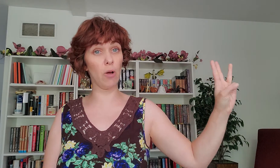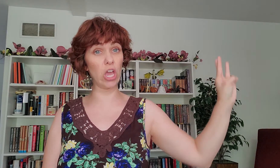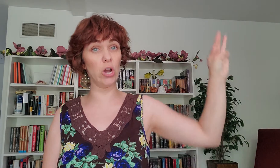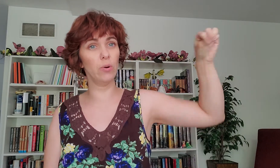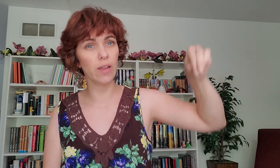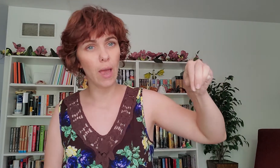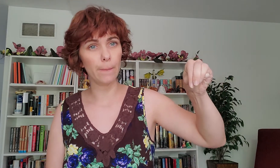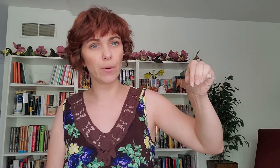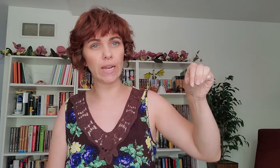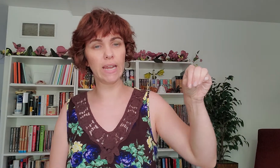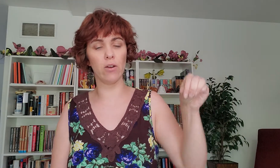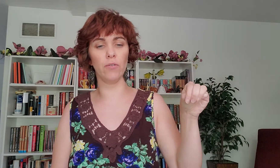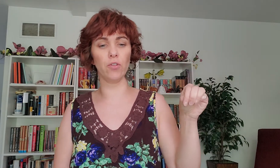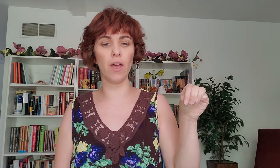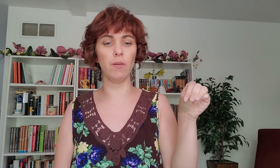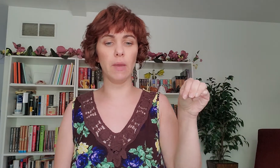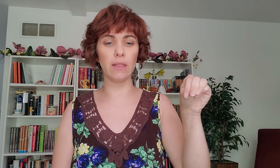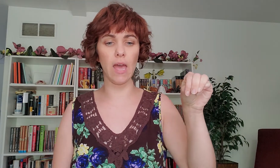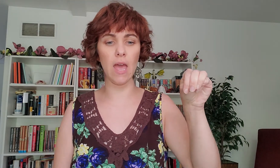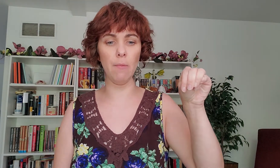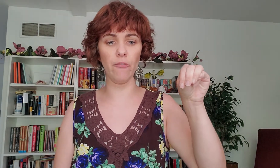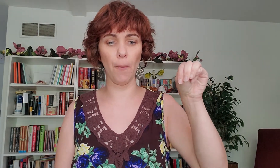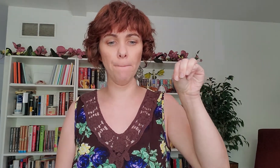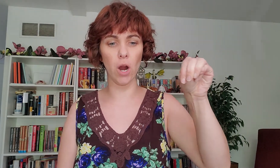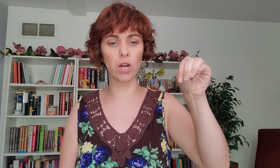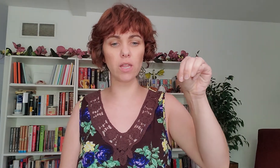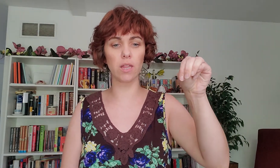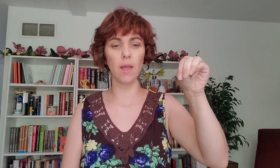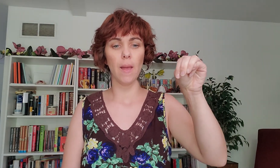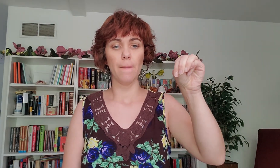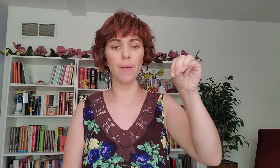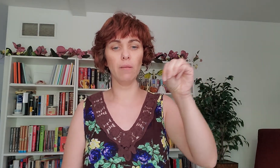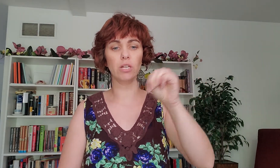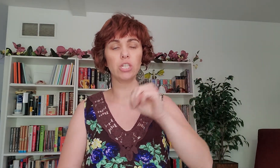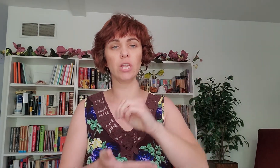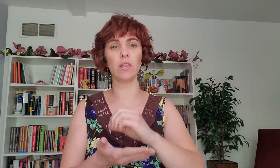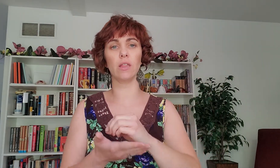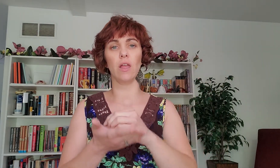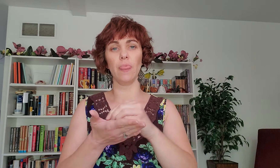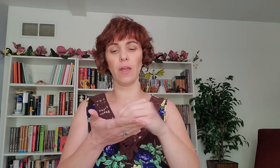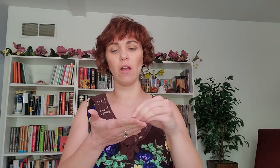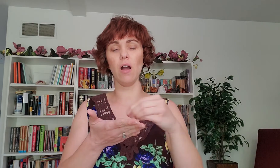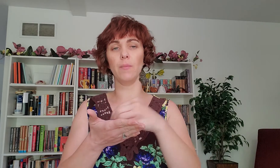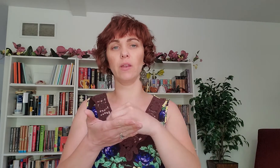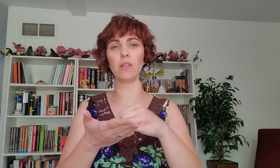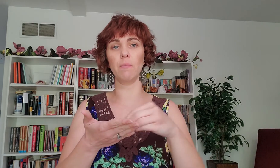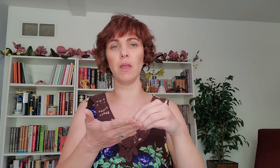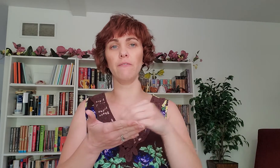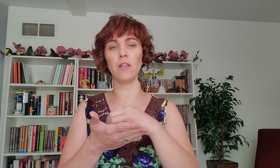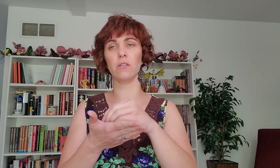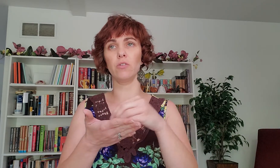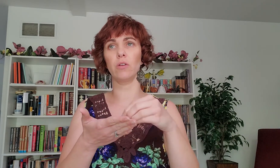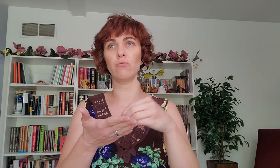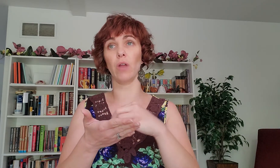W, bring it down over your thumb, and make the M for Marx publishes the Communist Manifesto. You can write